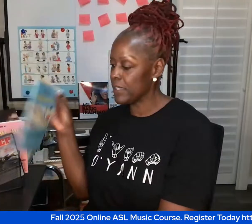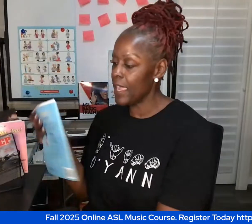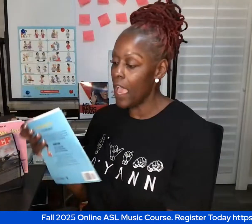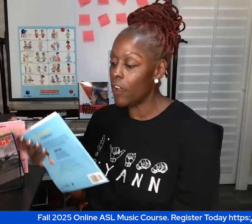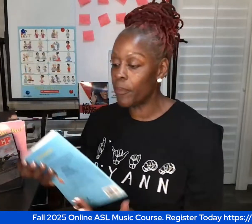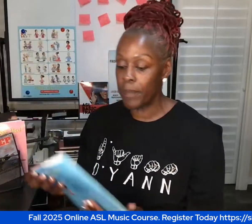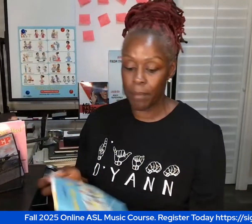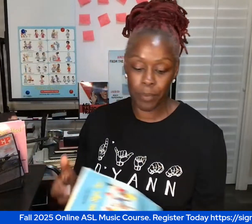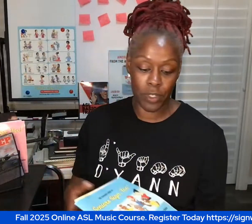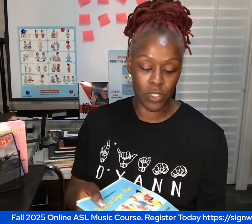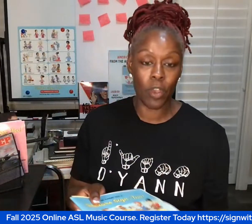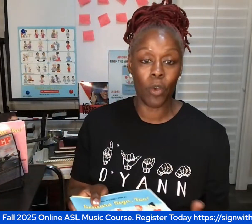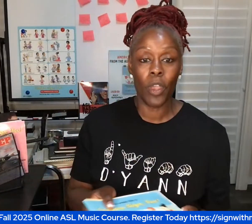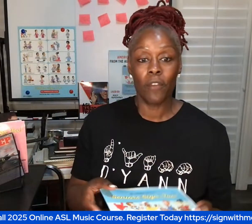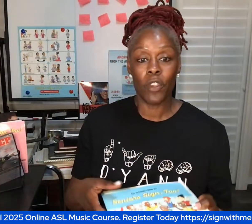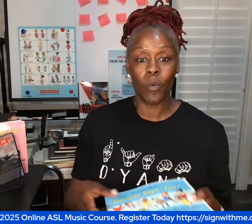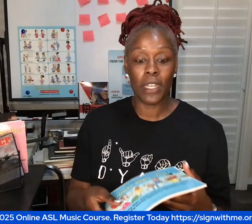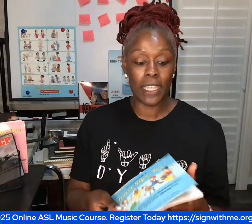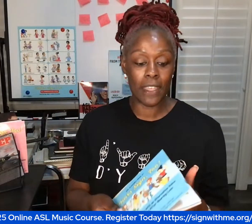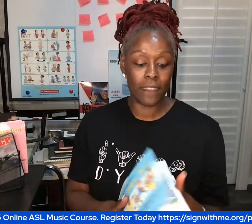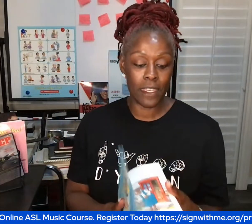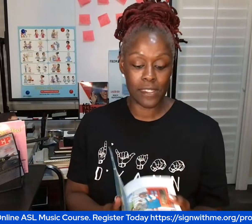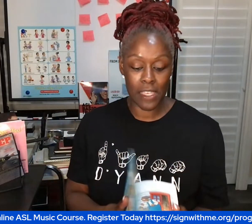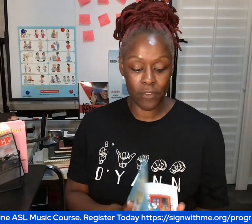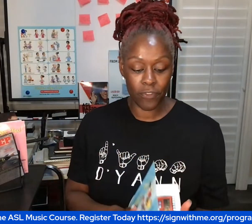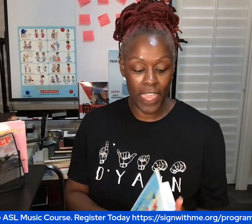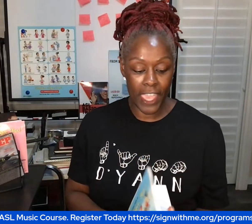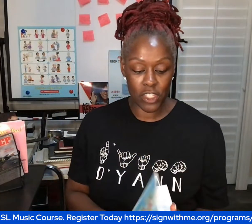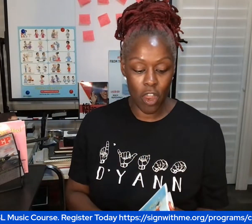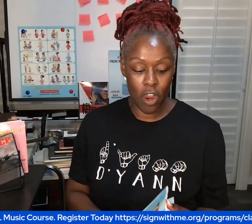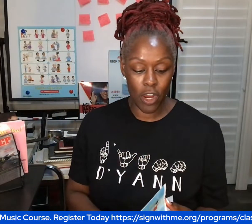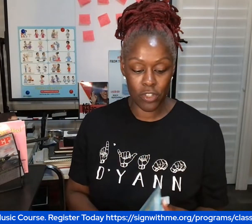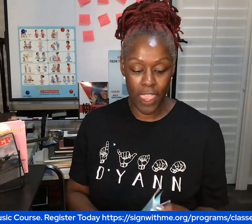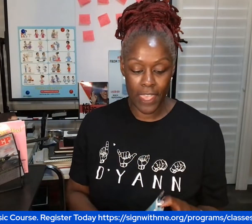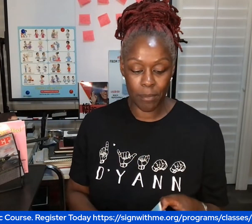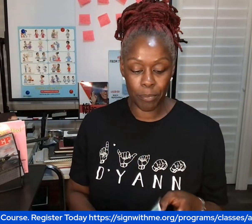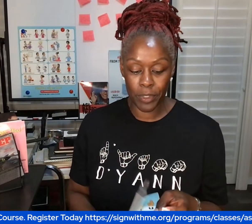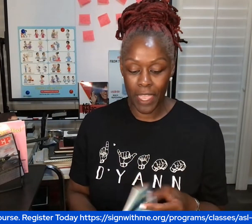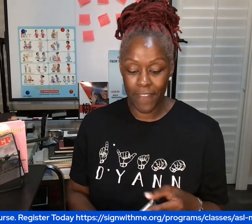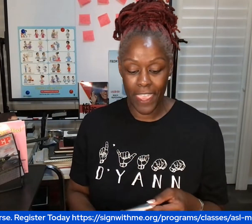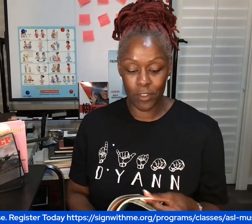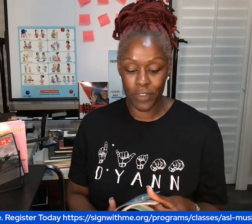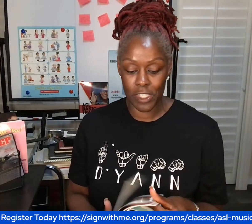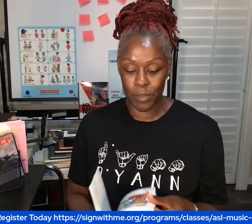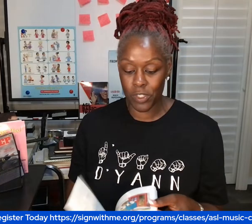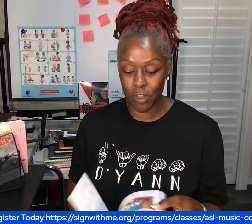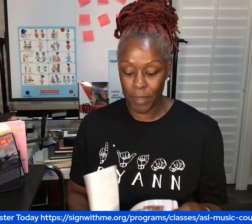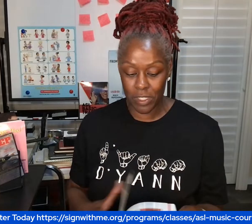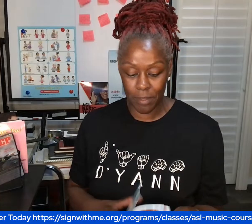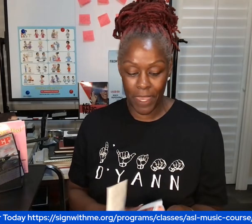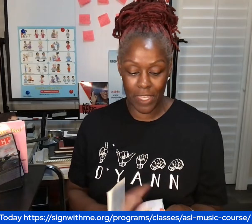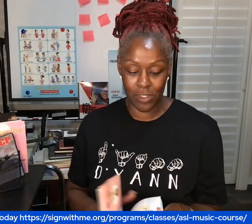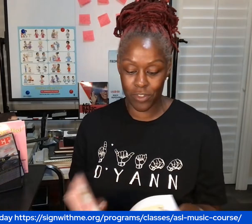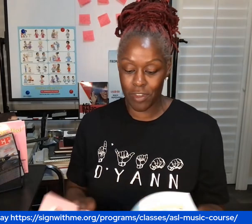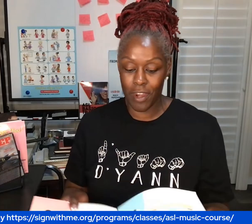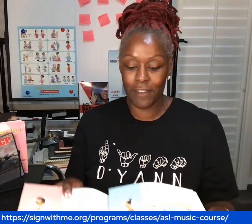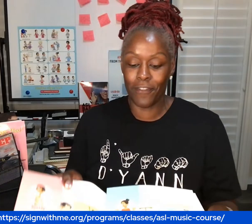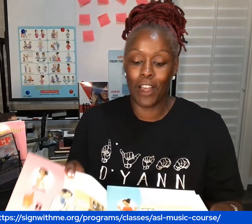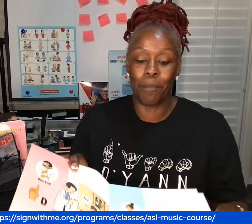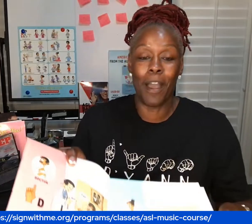ABC alphabet book. So if you want to get these as a flashcards or as a book, I've handled this book so much the pages are starting to fall